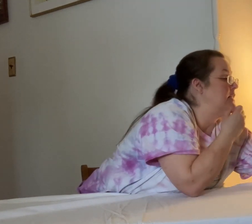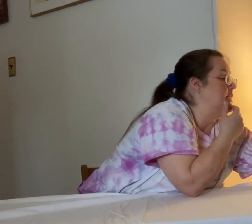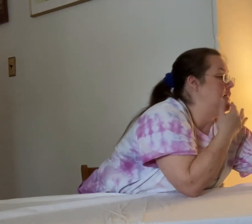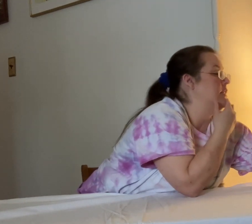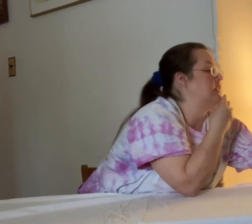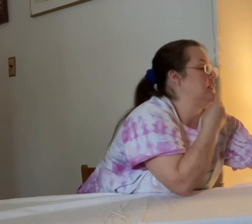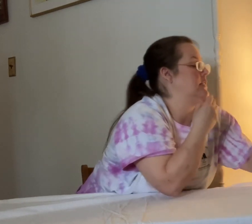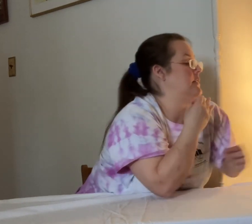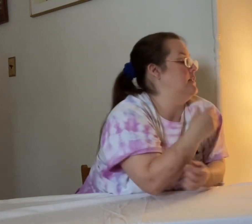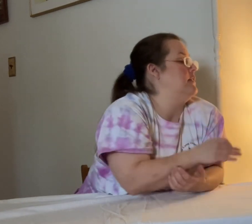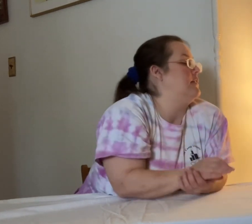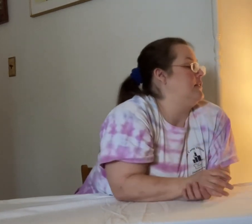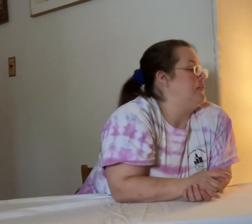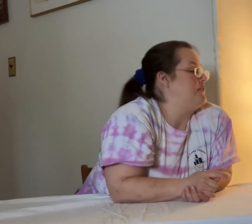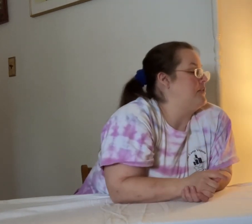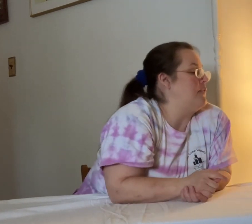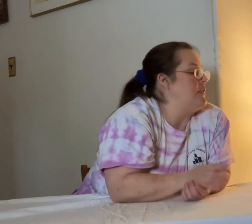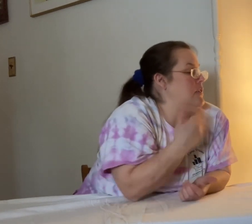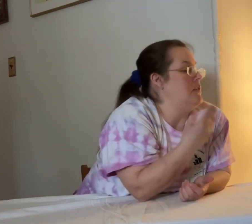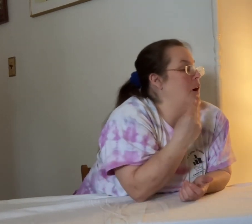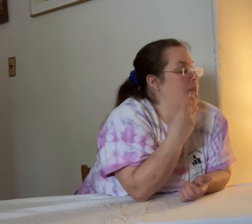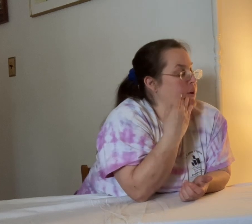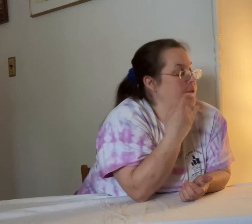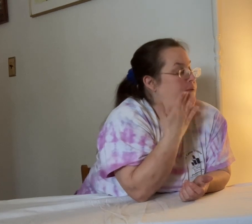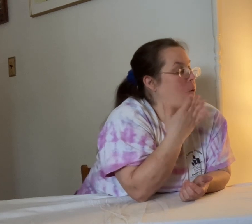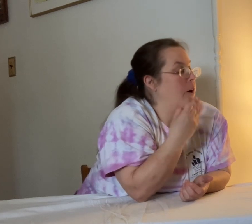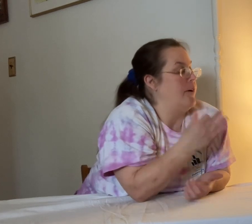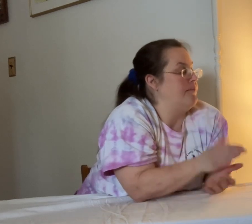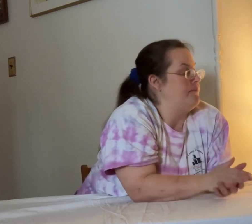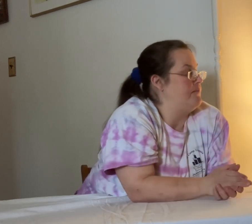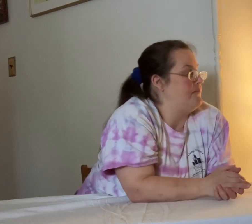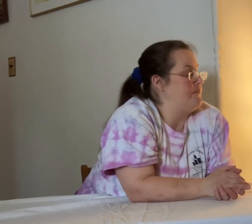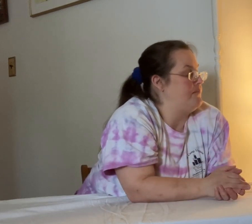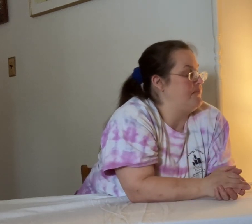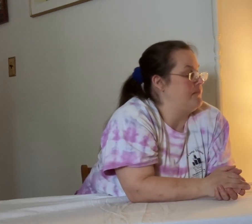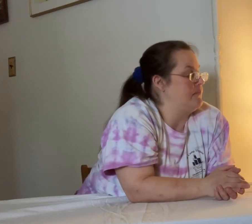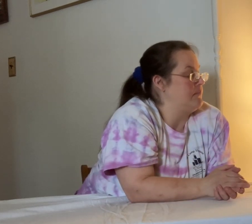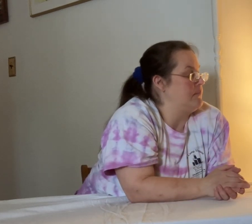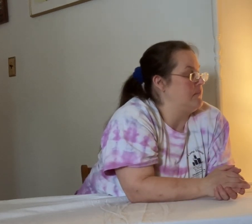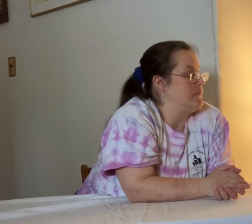sentence of number 4.